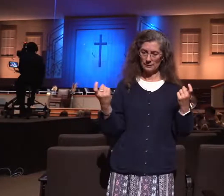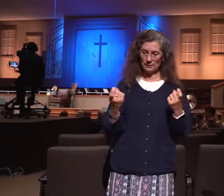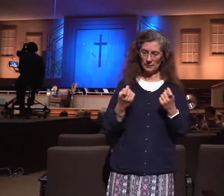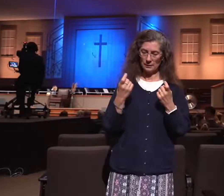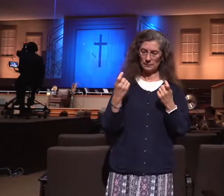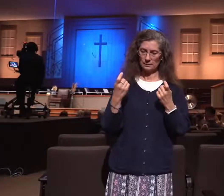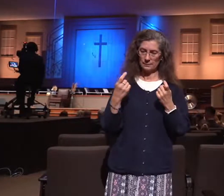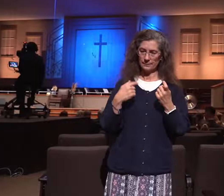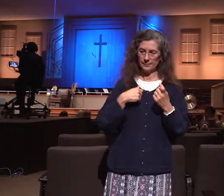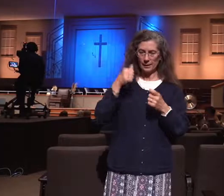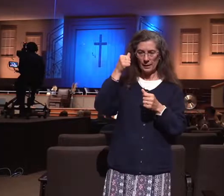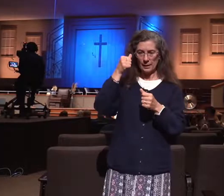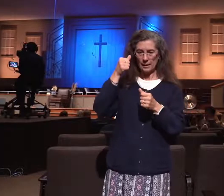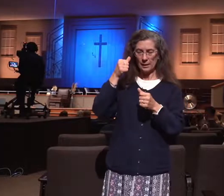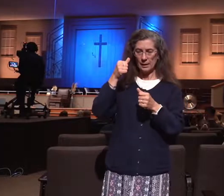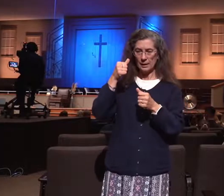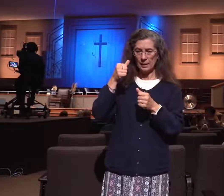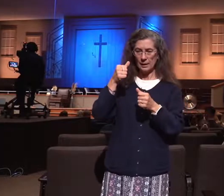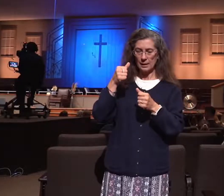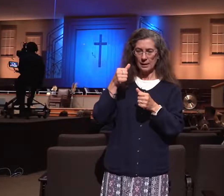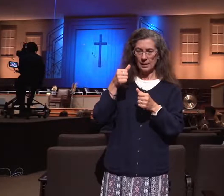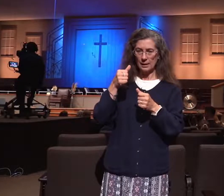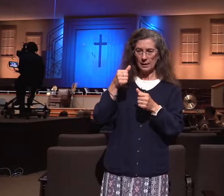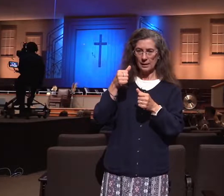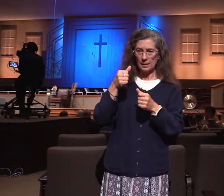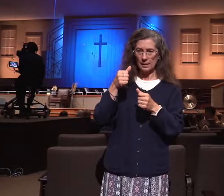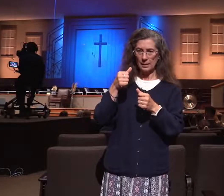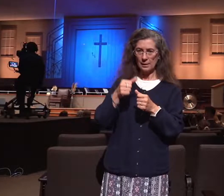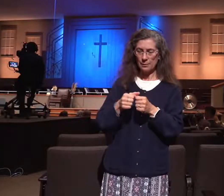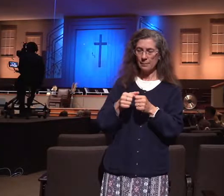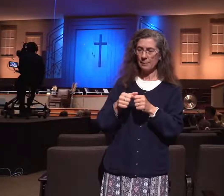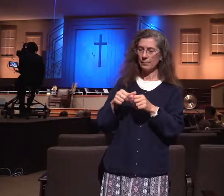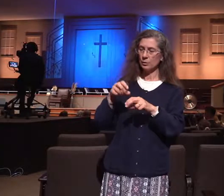And hour after hour, I've had the privilege of sitting at his feet.